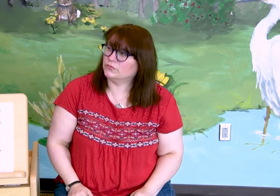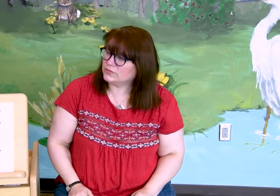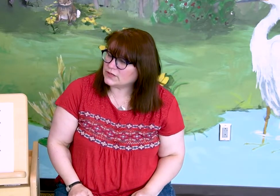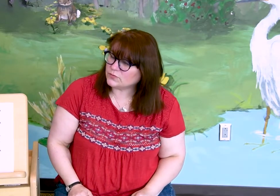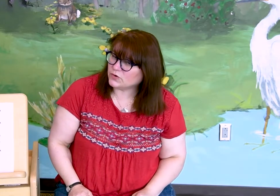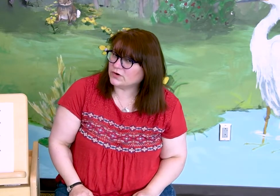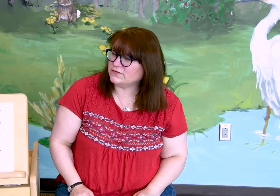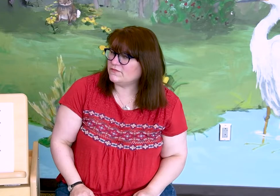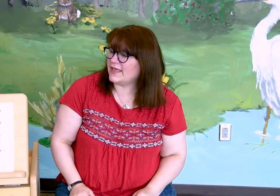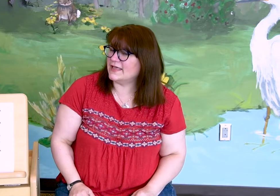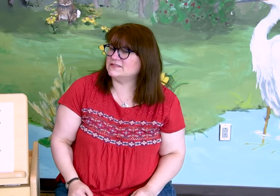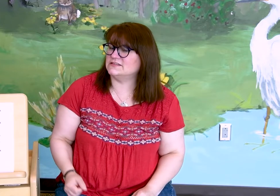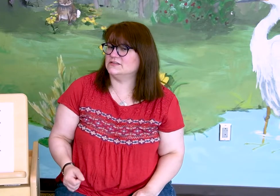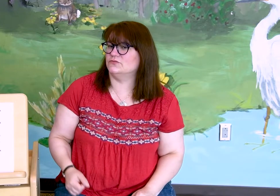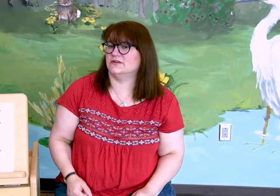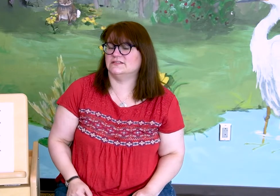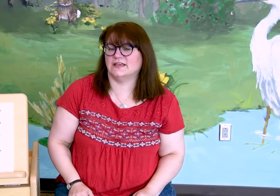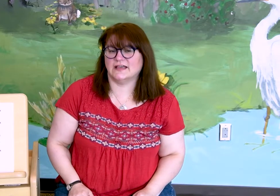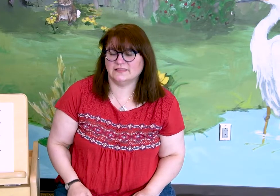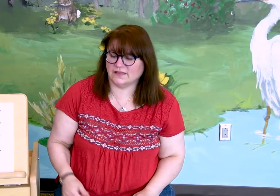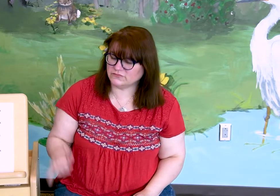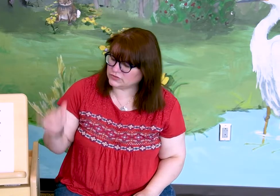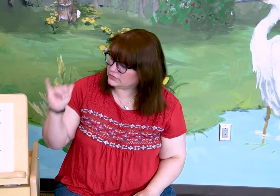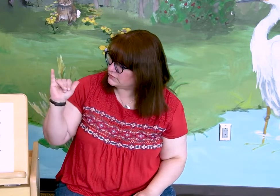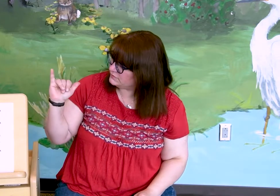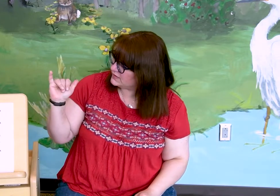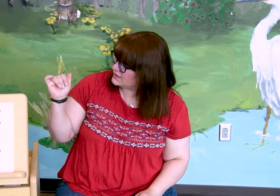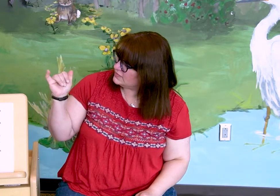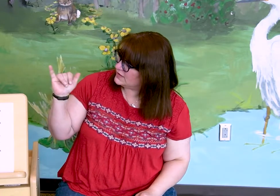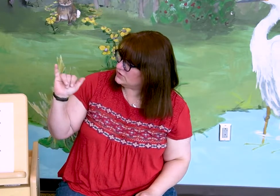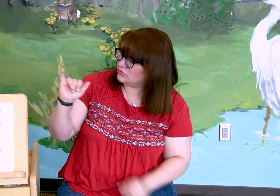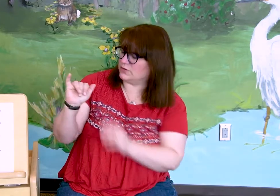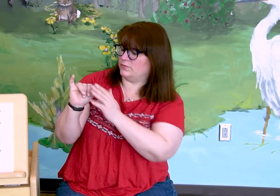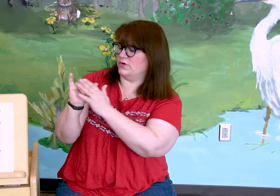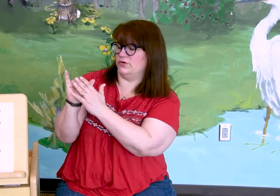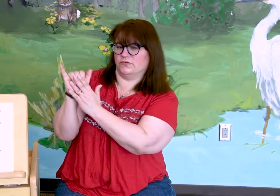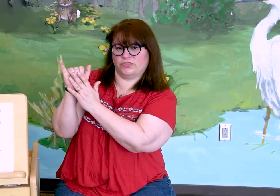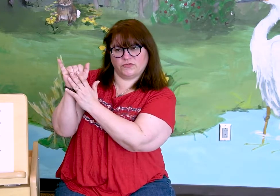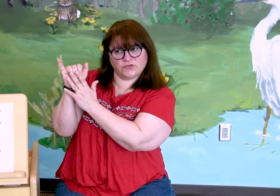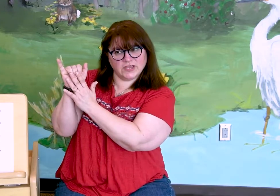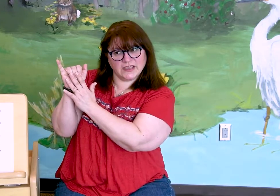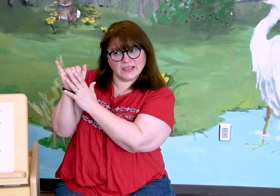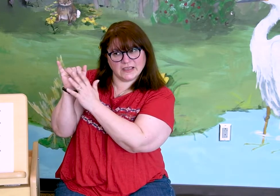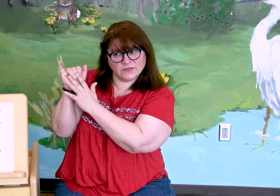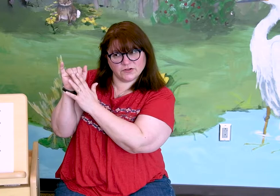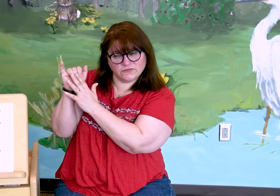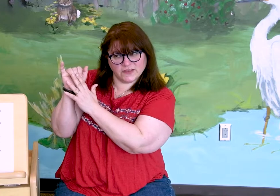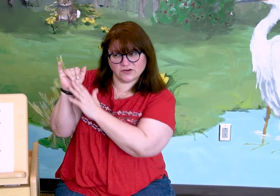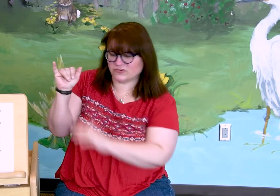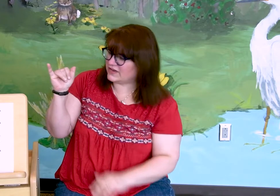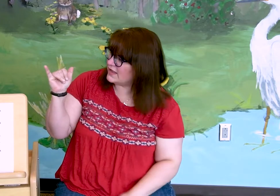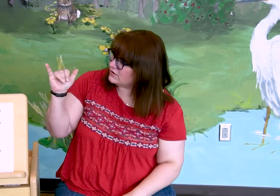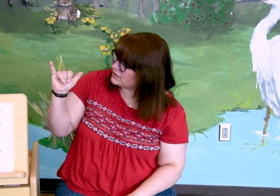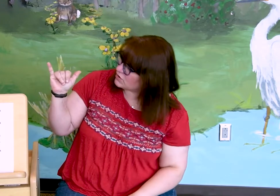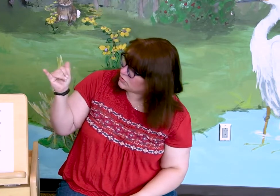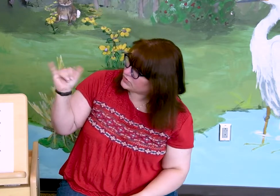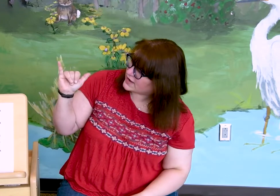a little more advanced and you want to say, I love you, then you can put your three middle fingers down and hold out